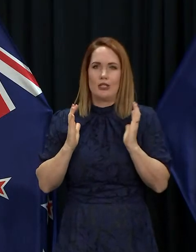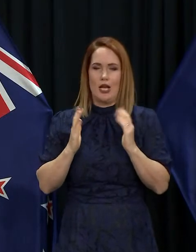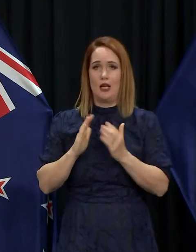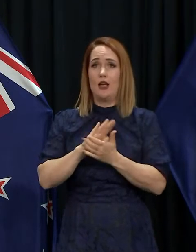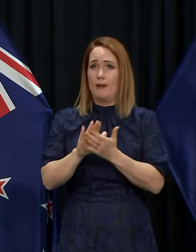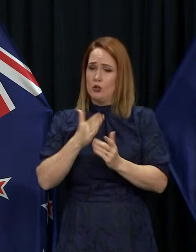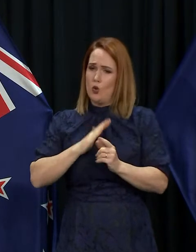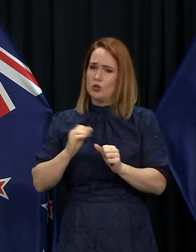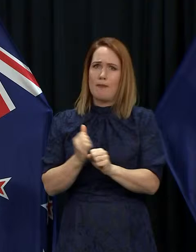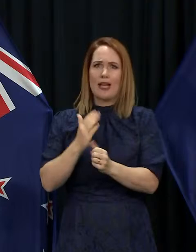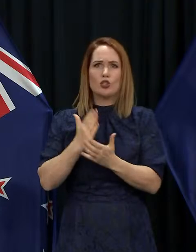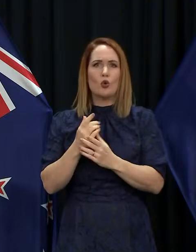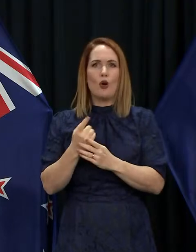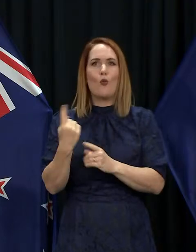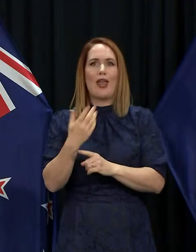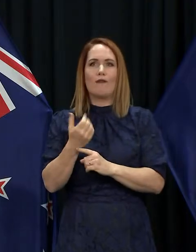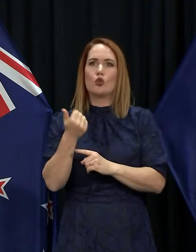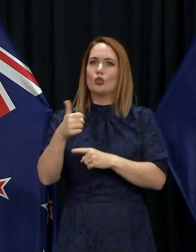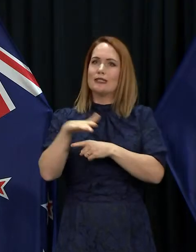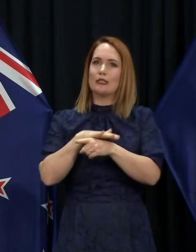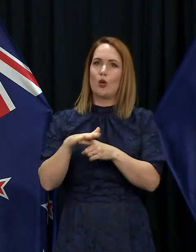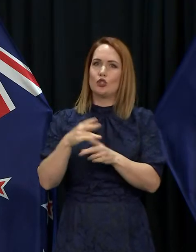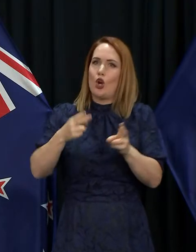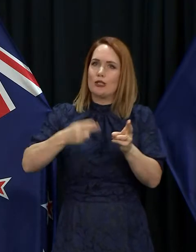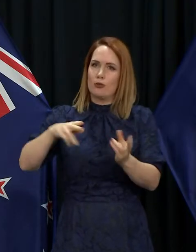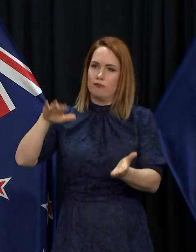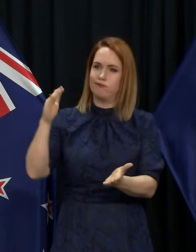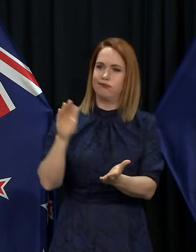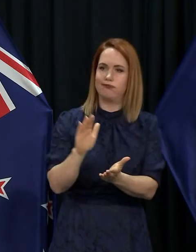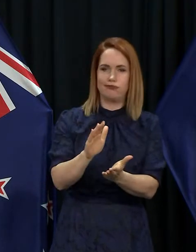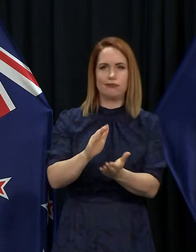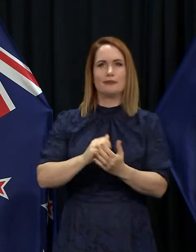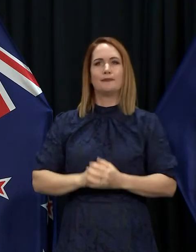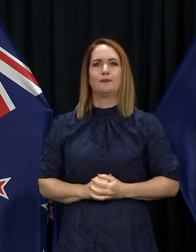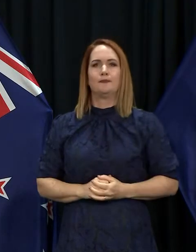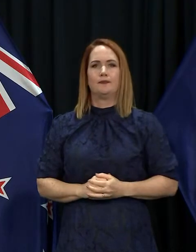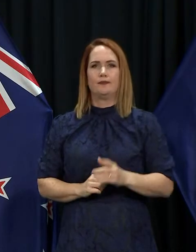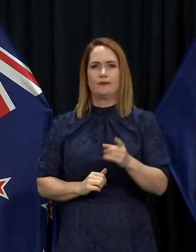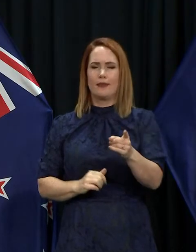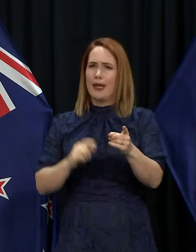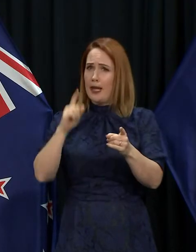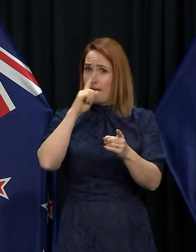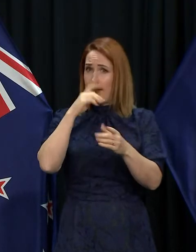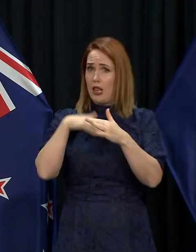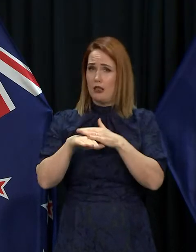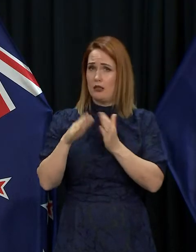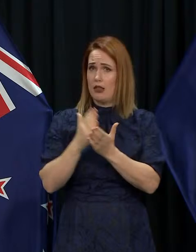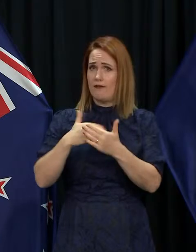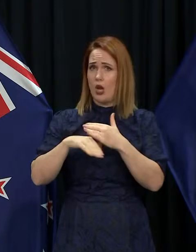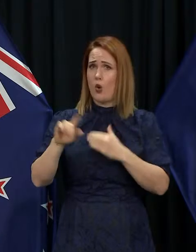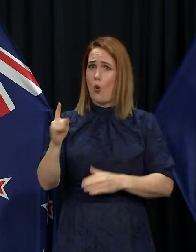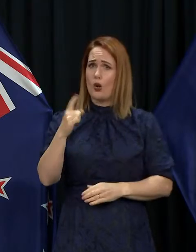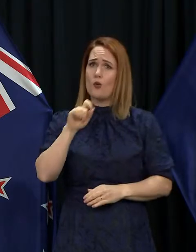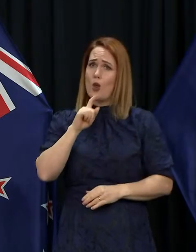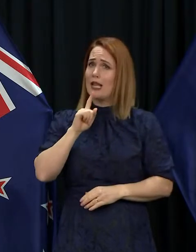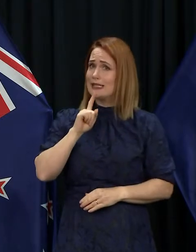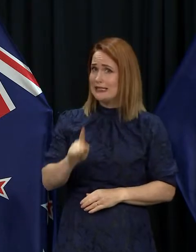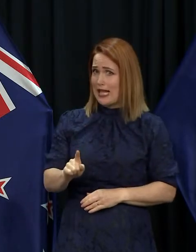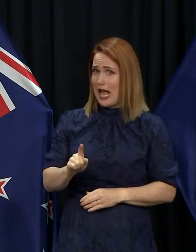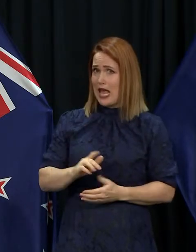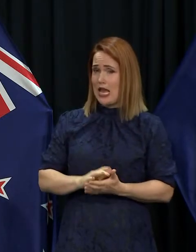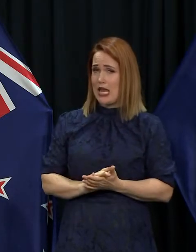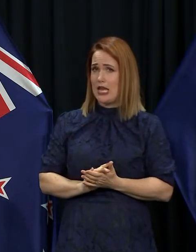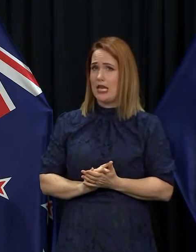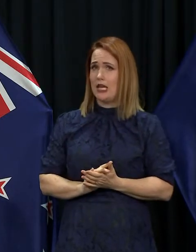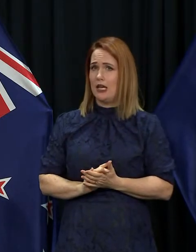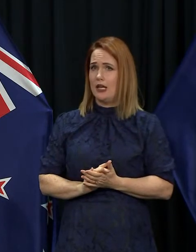possible position and we don't lose the gains that everyone's worked so hard for. Aucklanders was that when the outbreak was